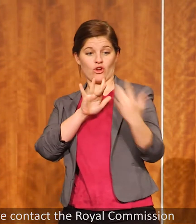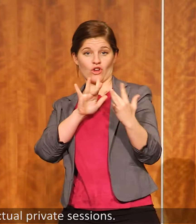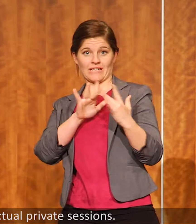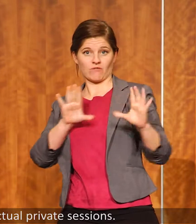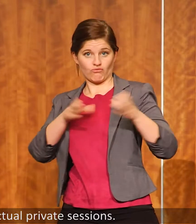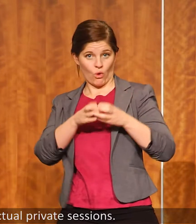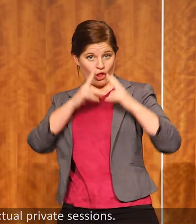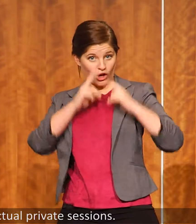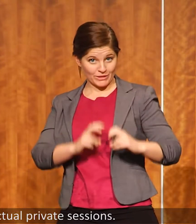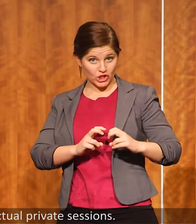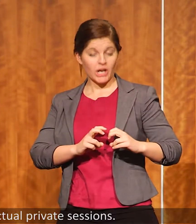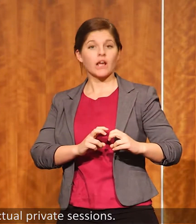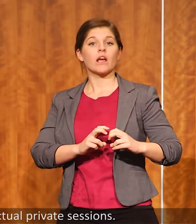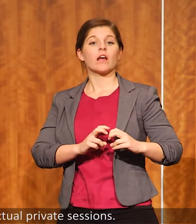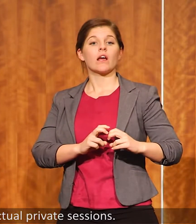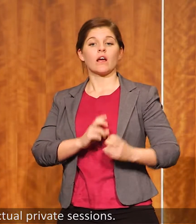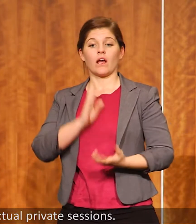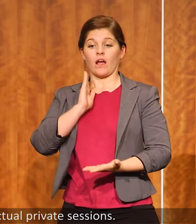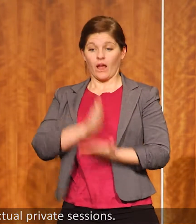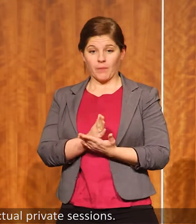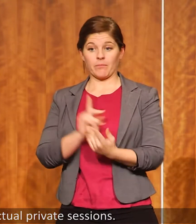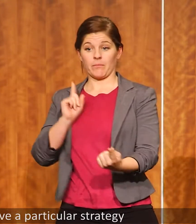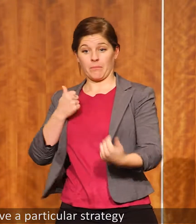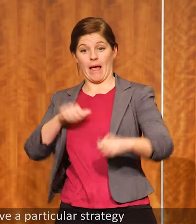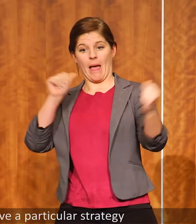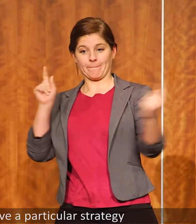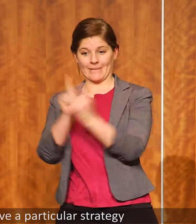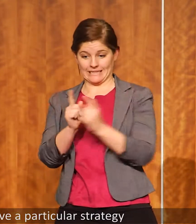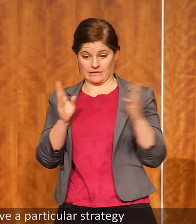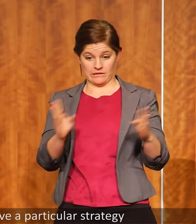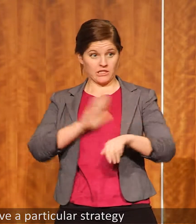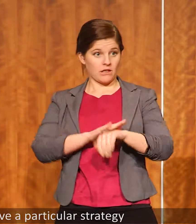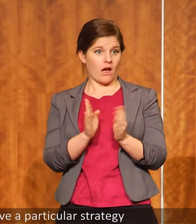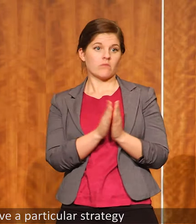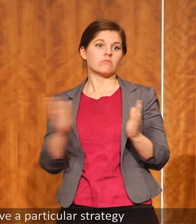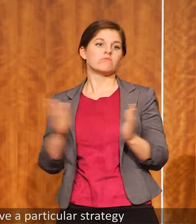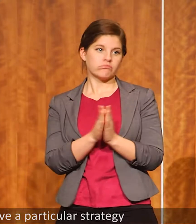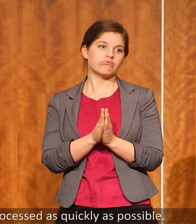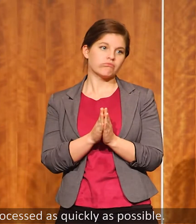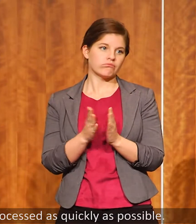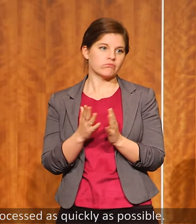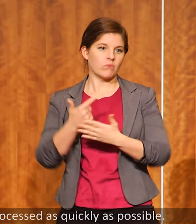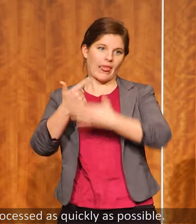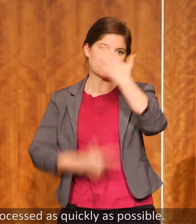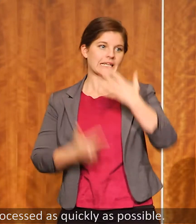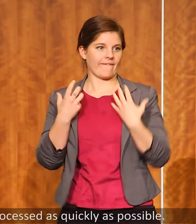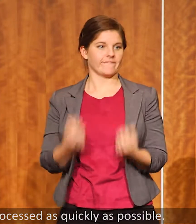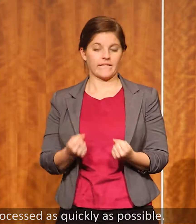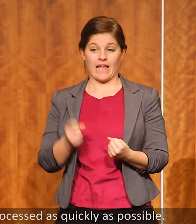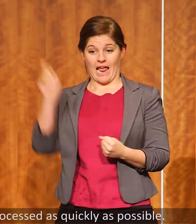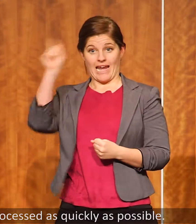Commission and the holding of the actual private sessions. And at the moment we have a particular strategy to try to